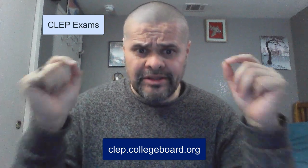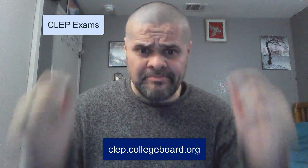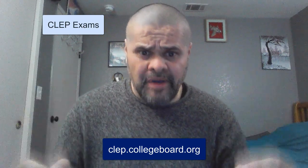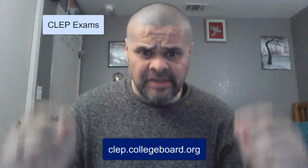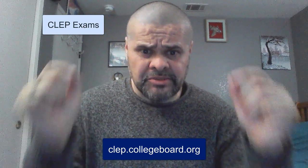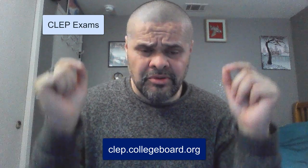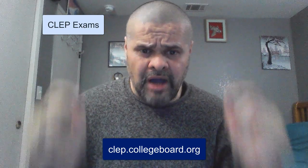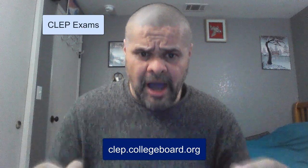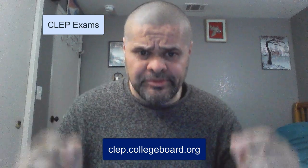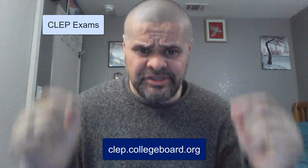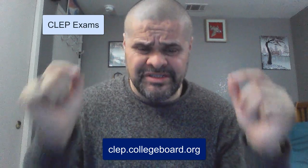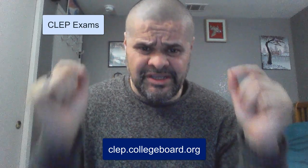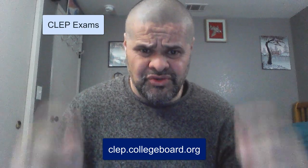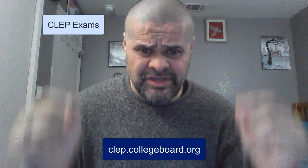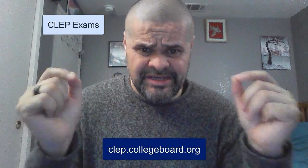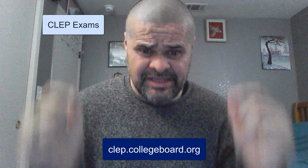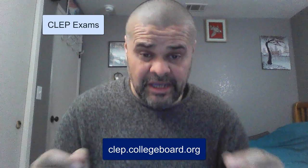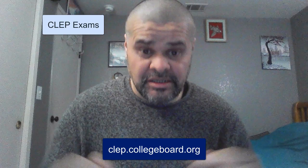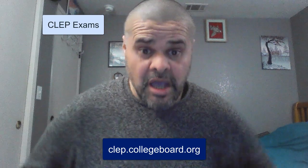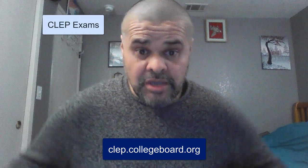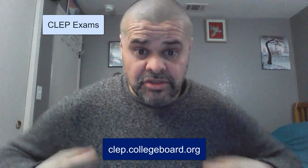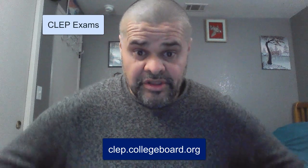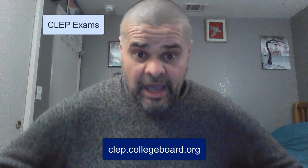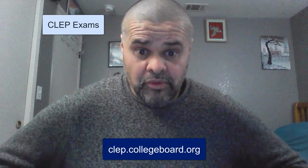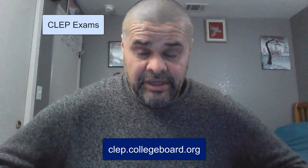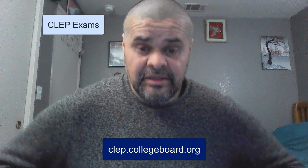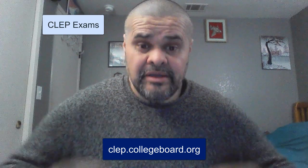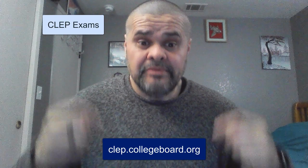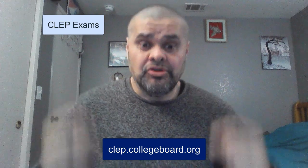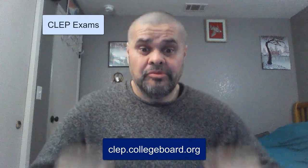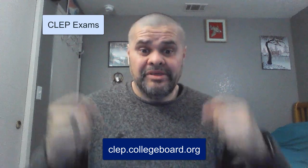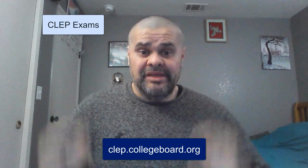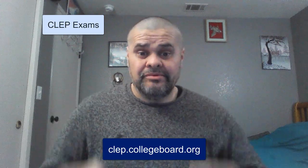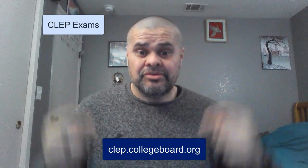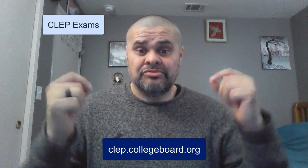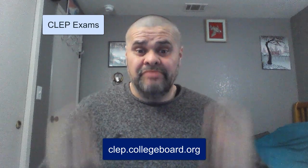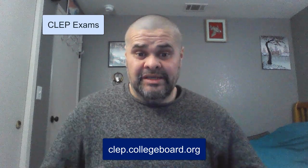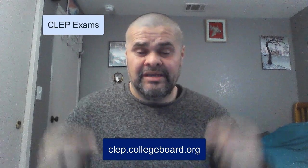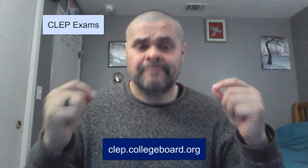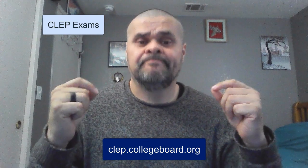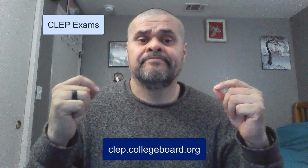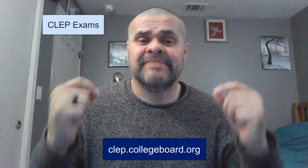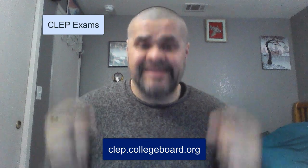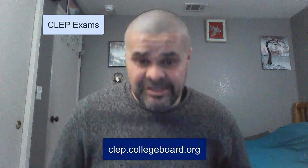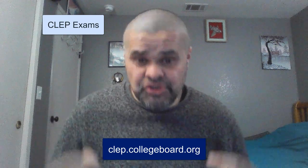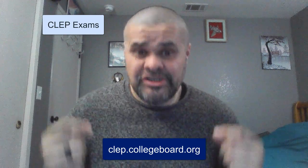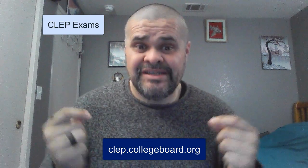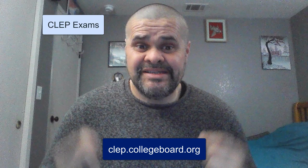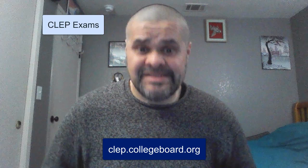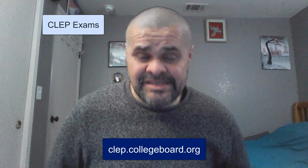the possible options that you can get, so that way you'll be able to make educated